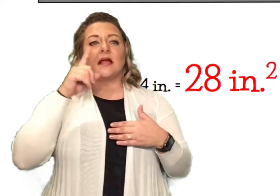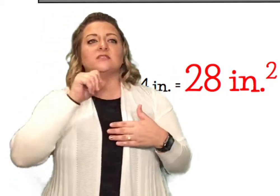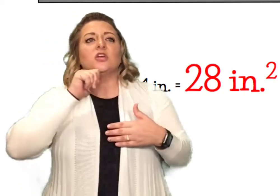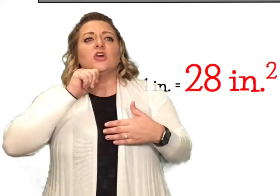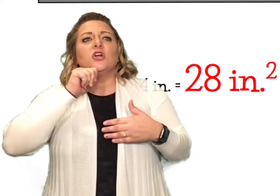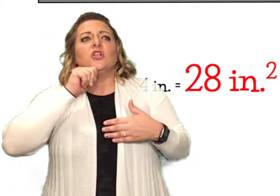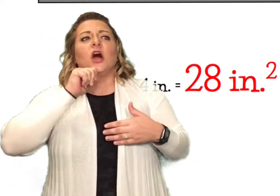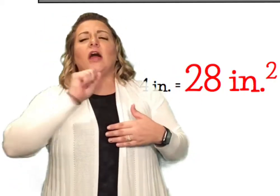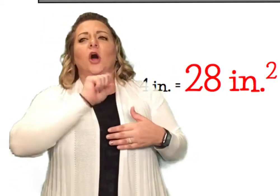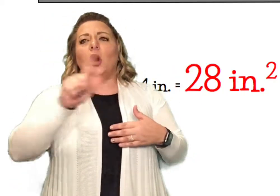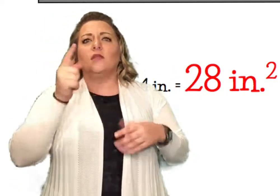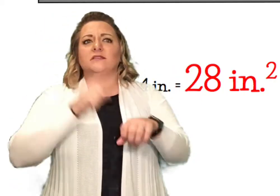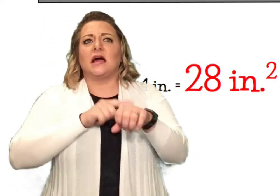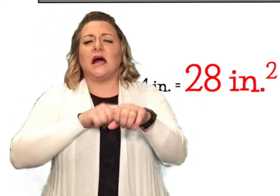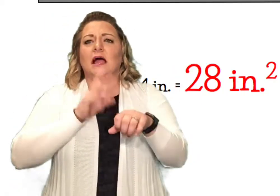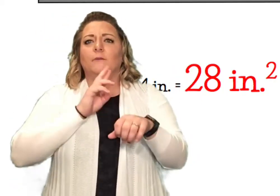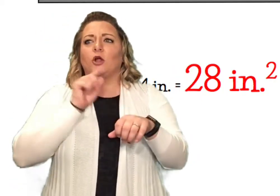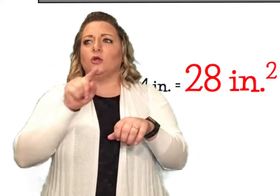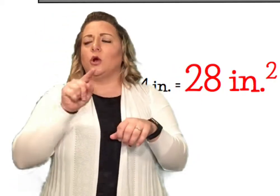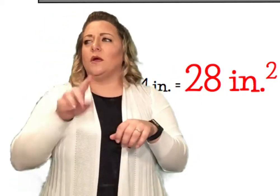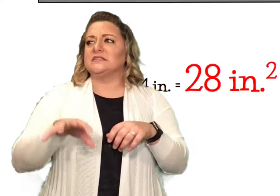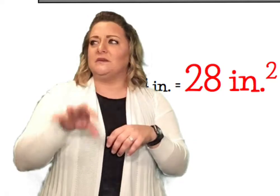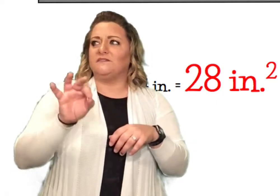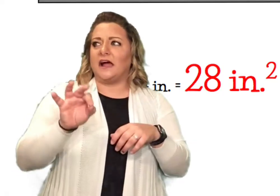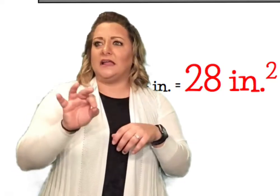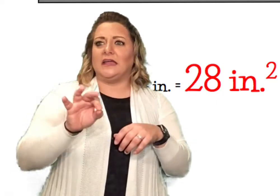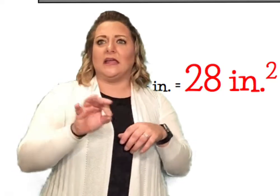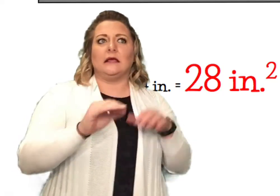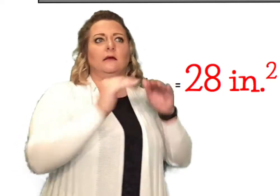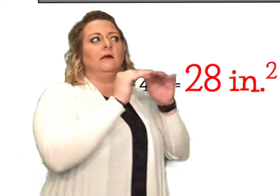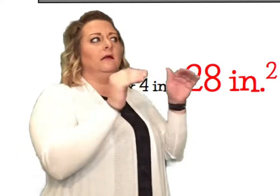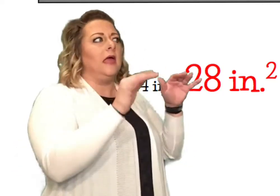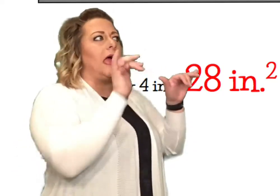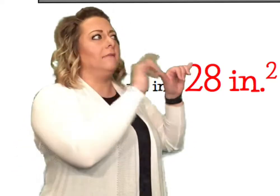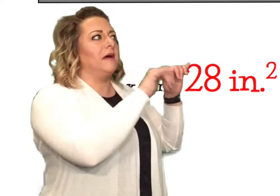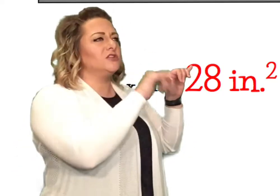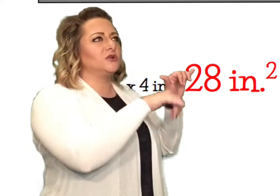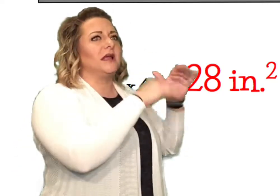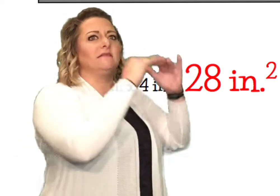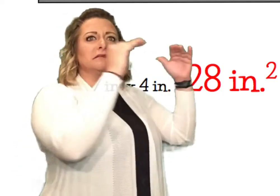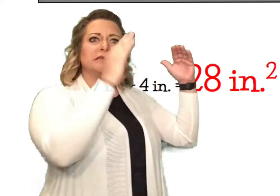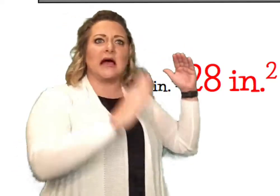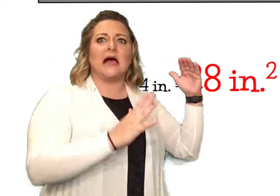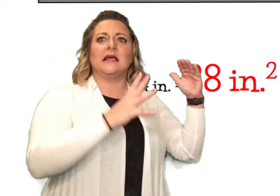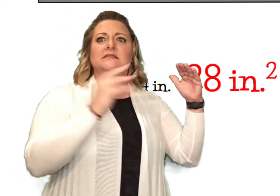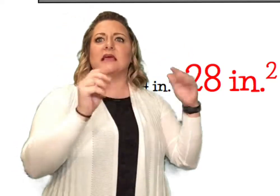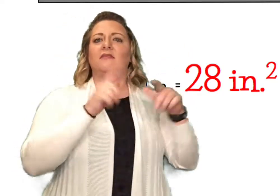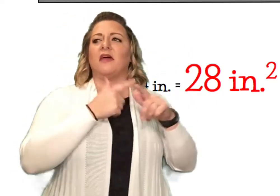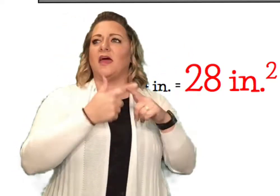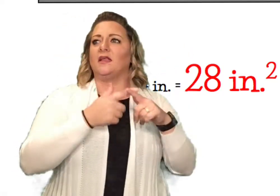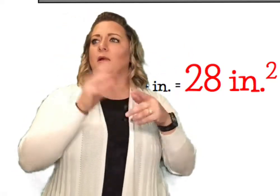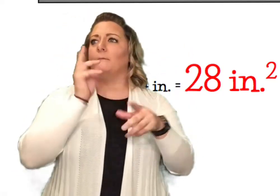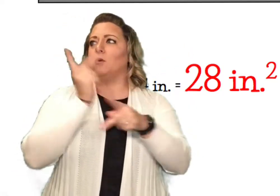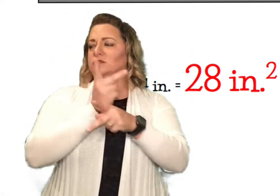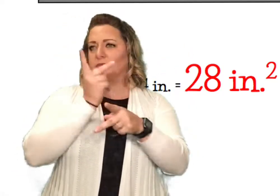because not all the time are you going to be finding and measuring the sides and then